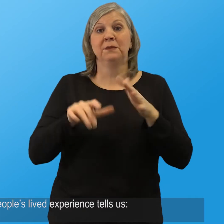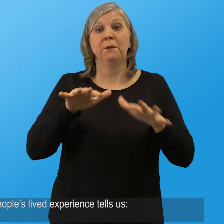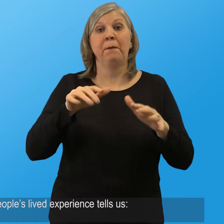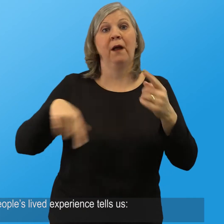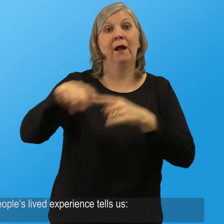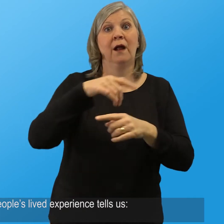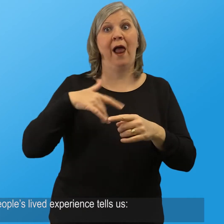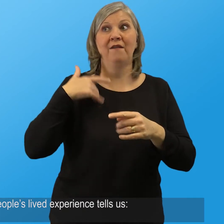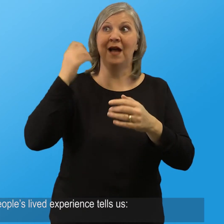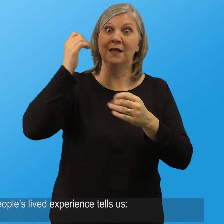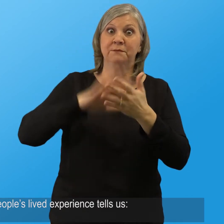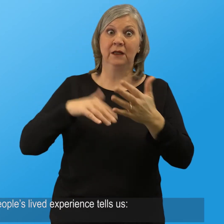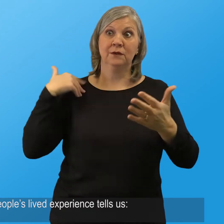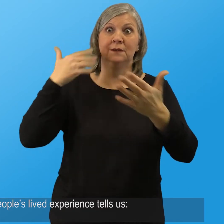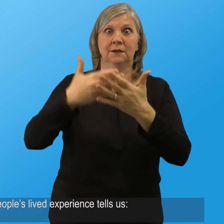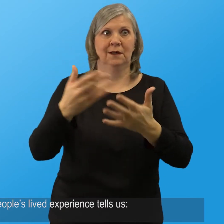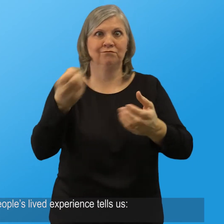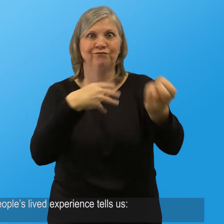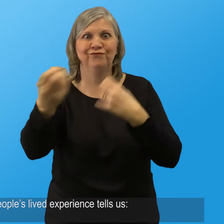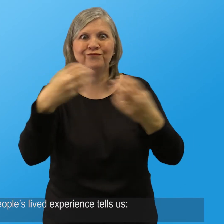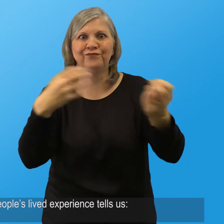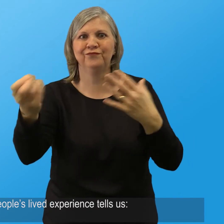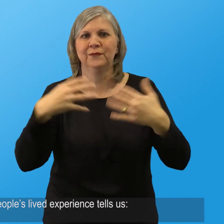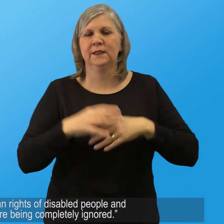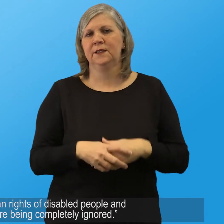What disabled people's lived experience tells us.